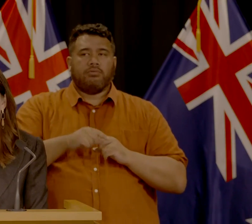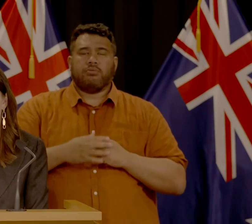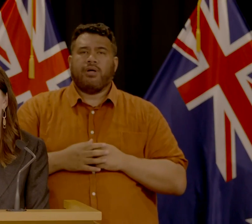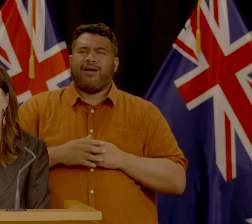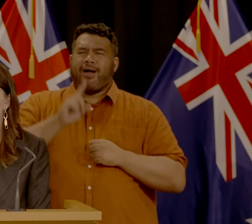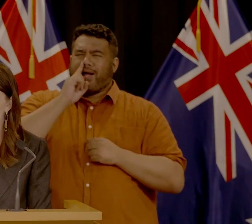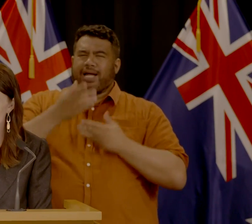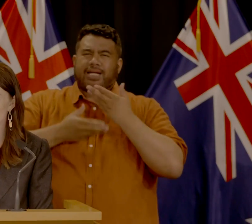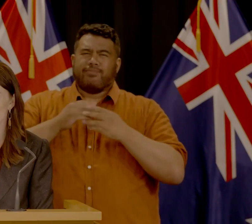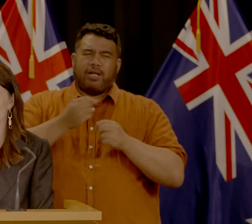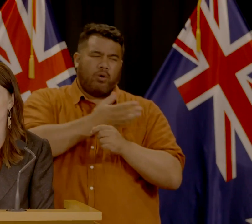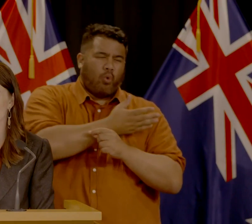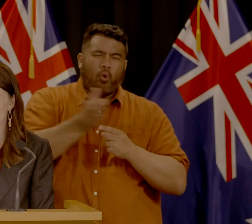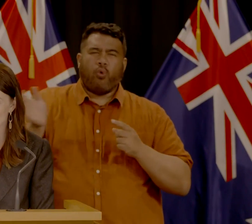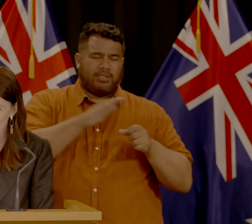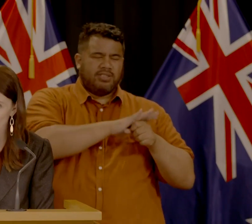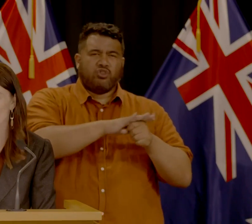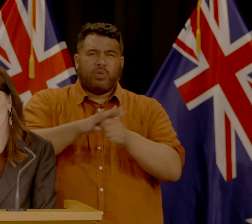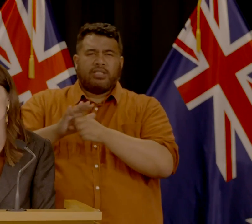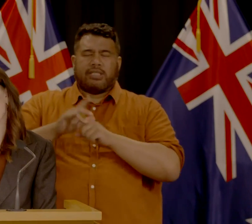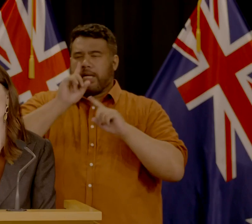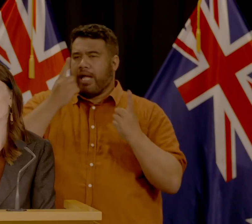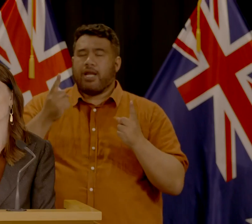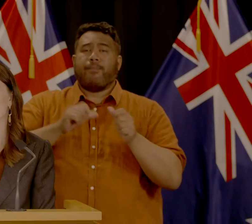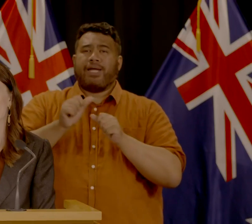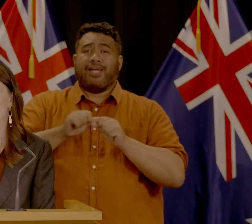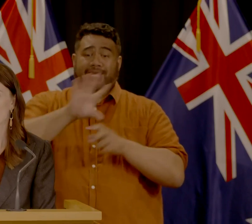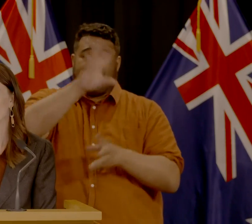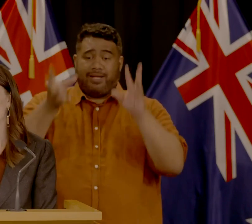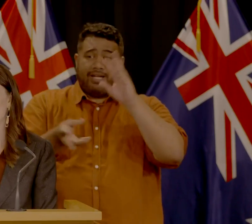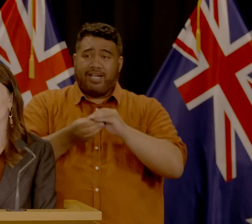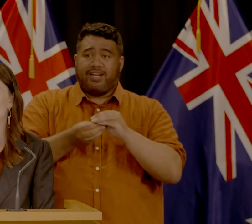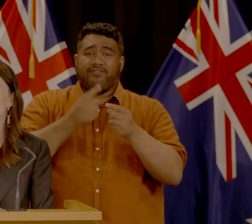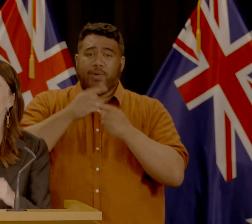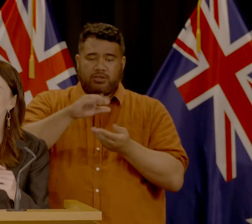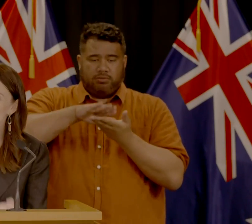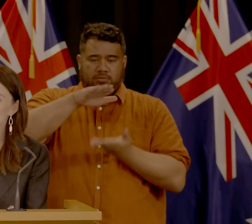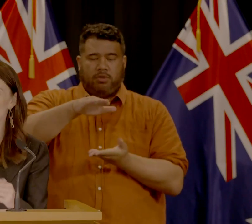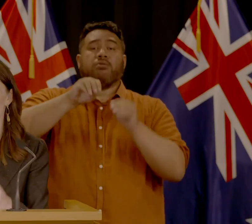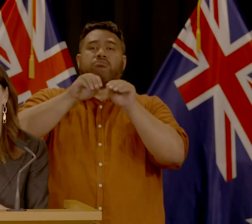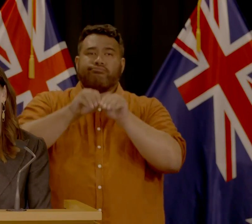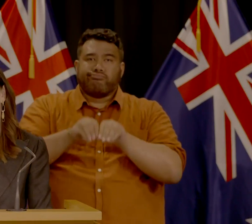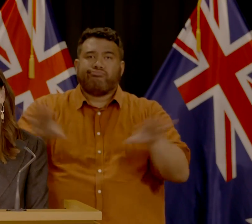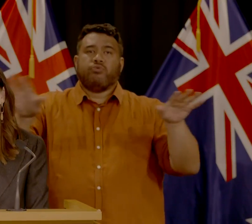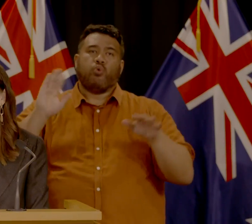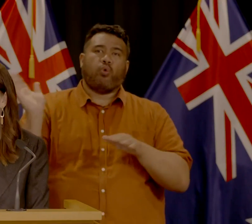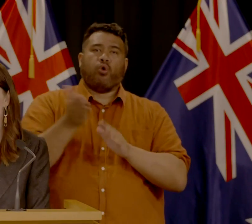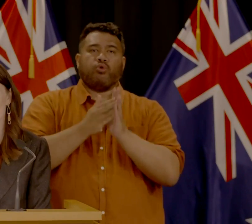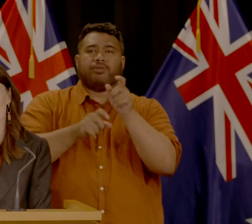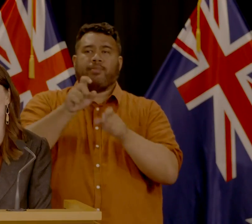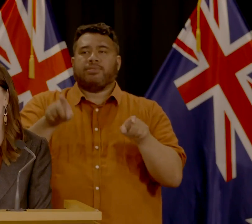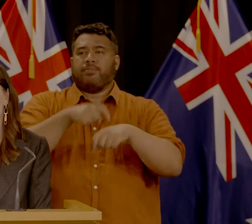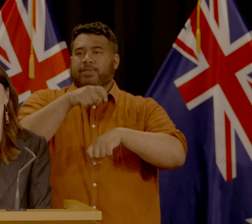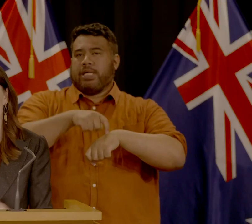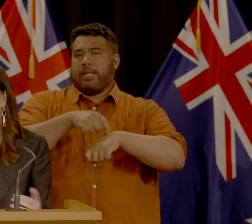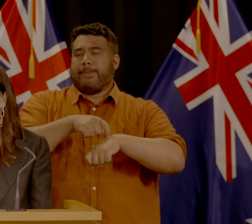multiple scenarios. What's best is if I compile all of that information and make it publicly available to every New Zealander, because some people,